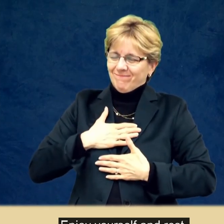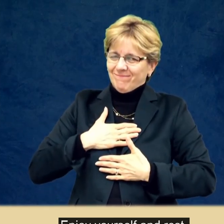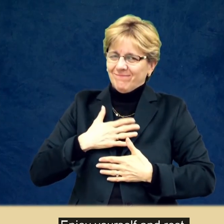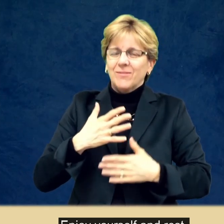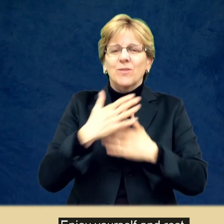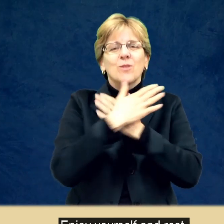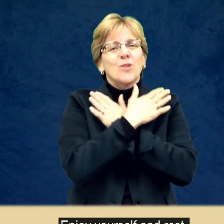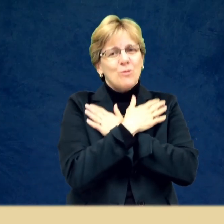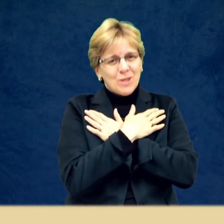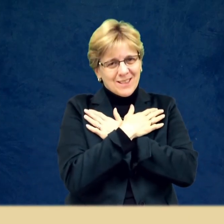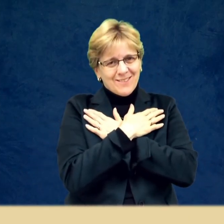and rest.